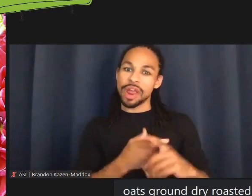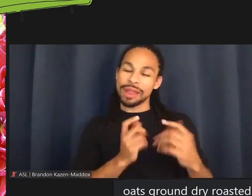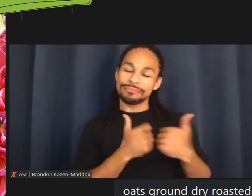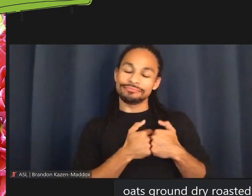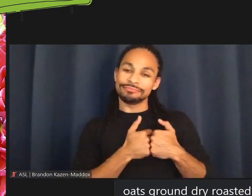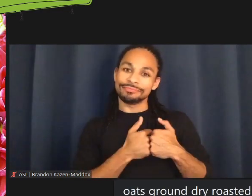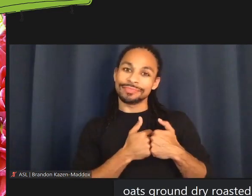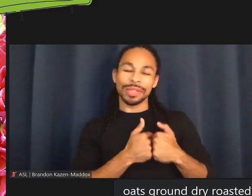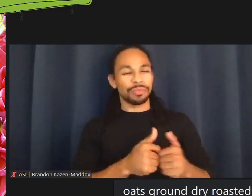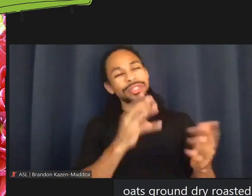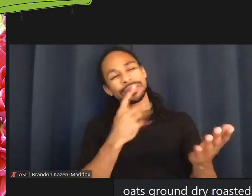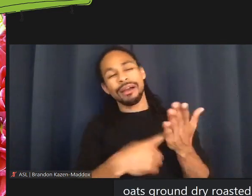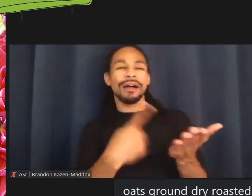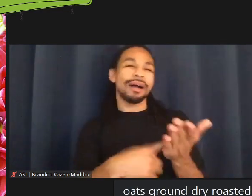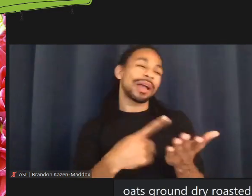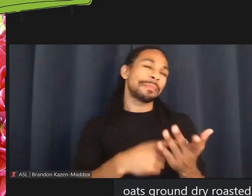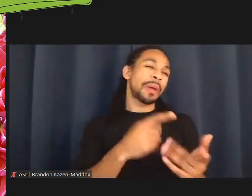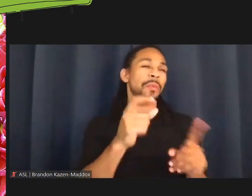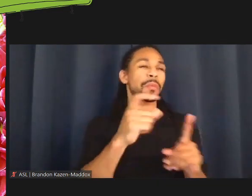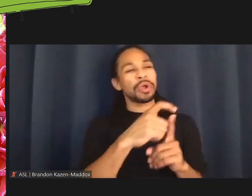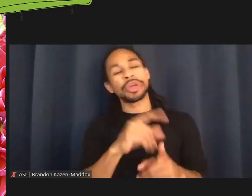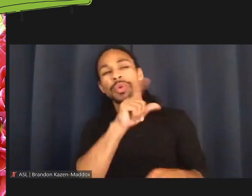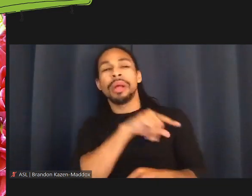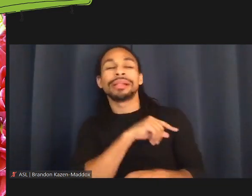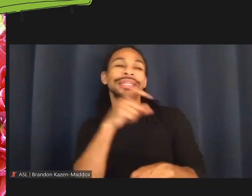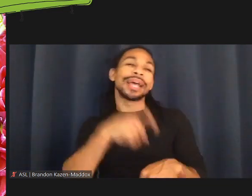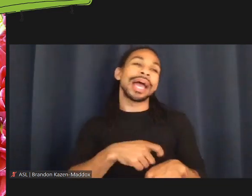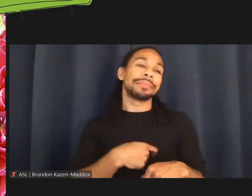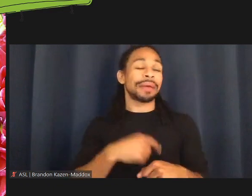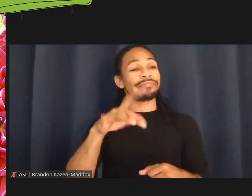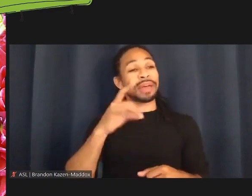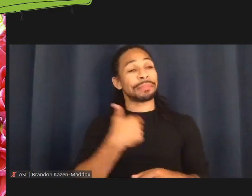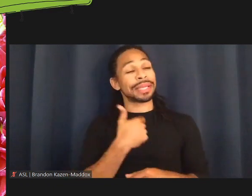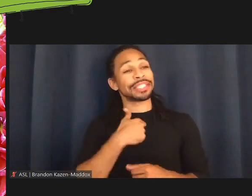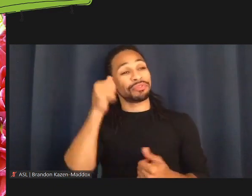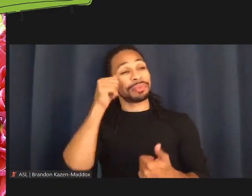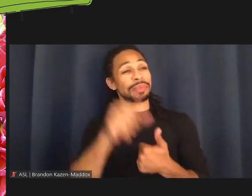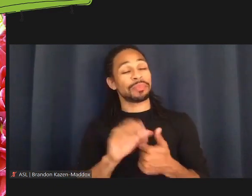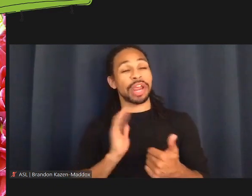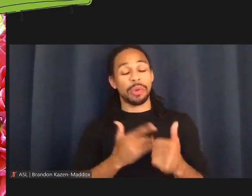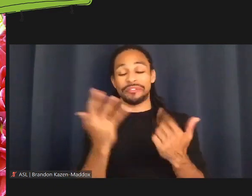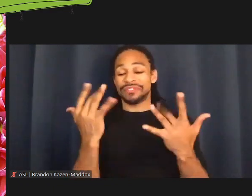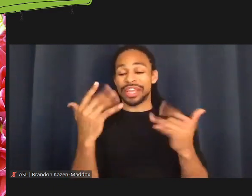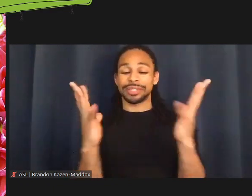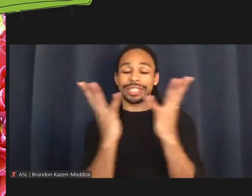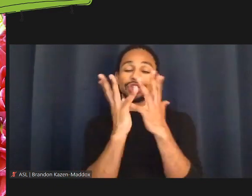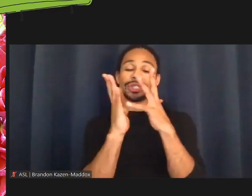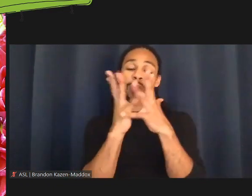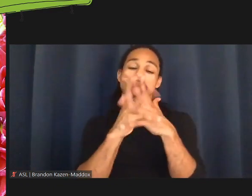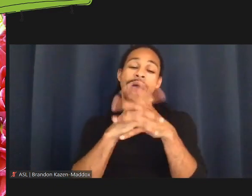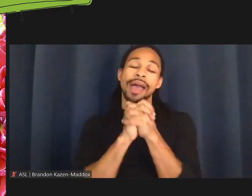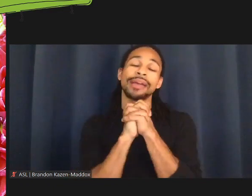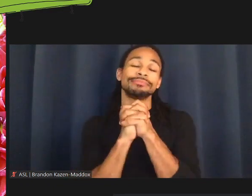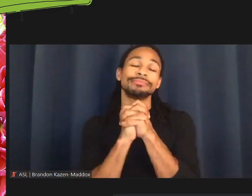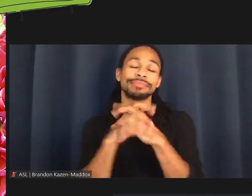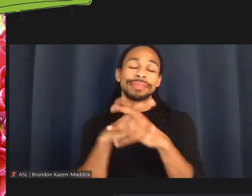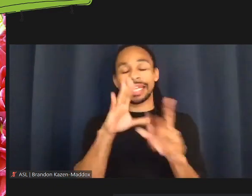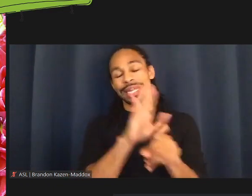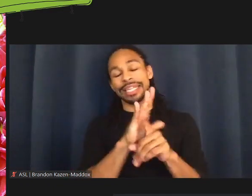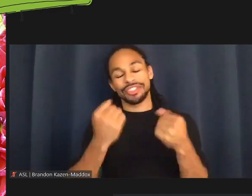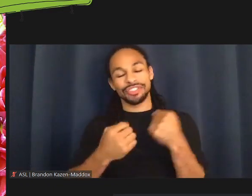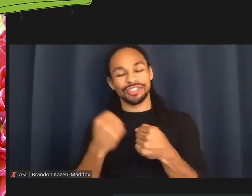quality time. I find myself remembering our fingers intertwined between us in his car. Queer